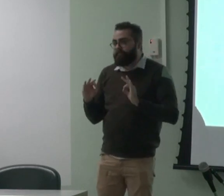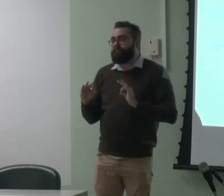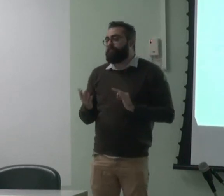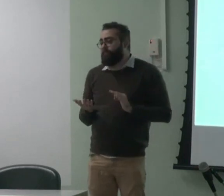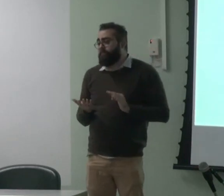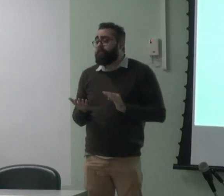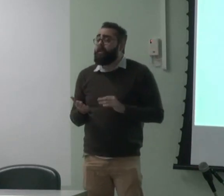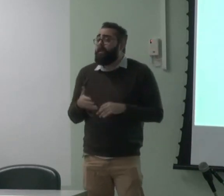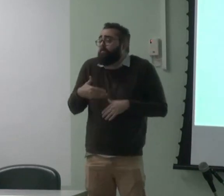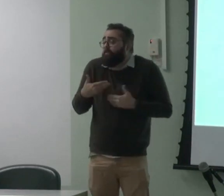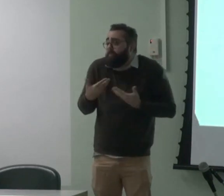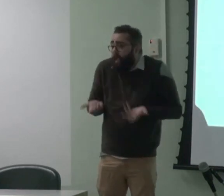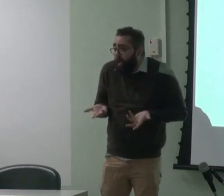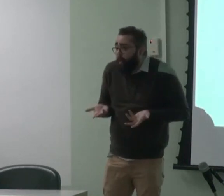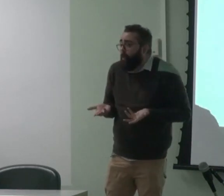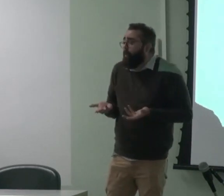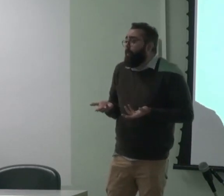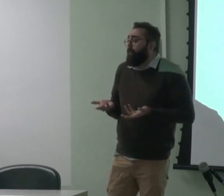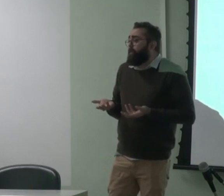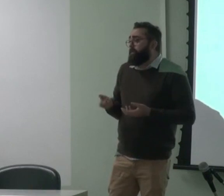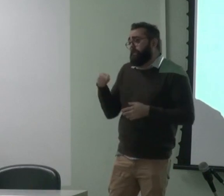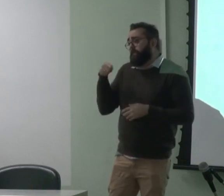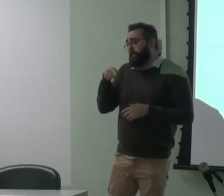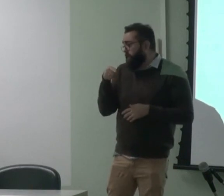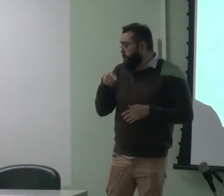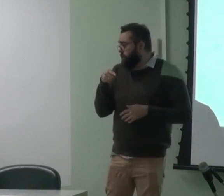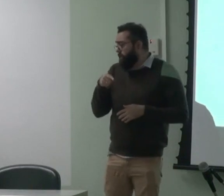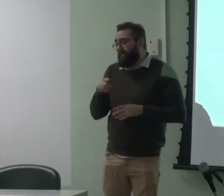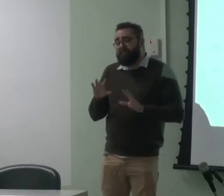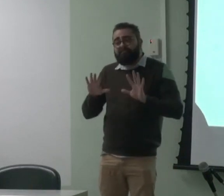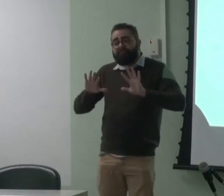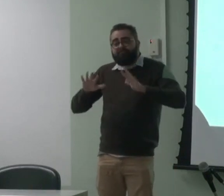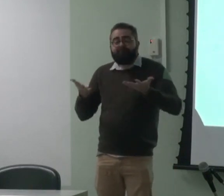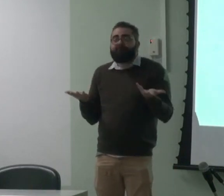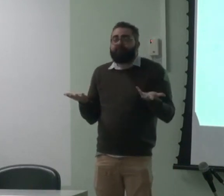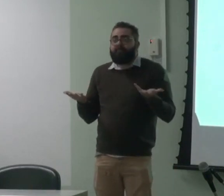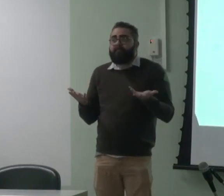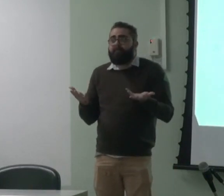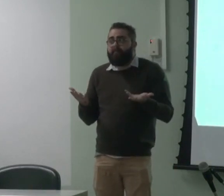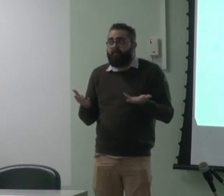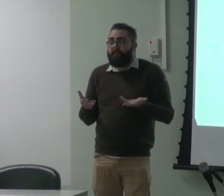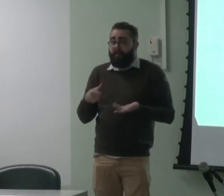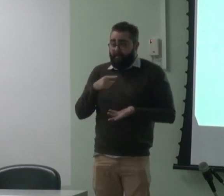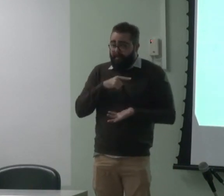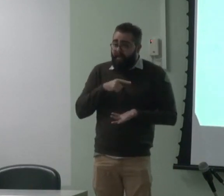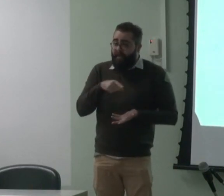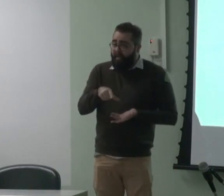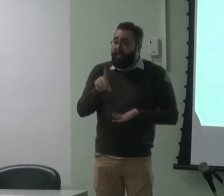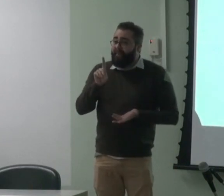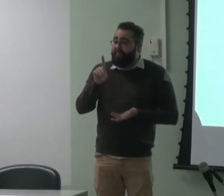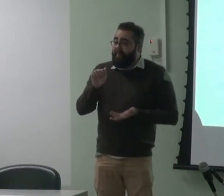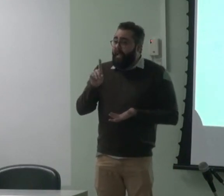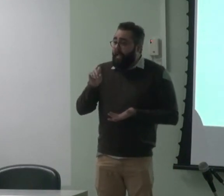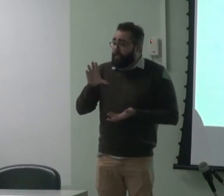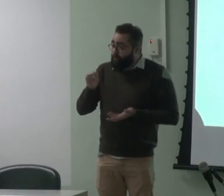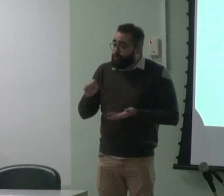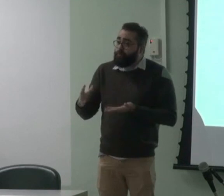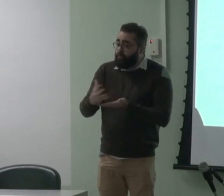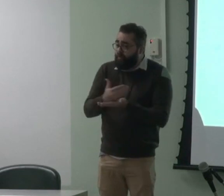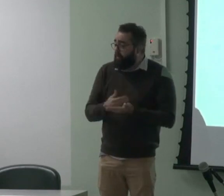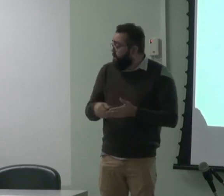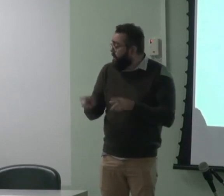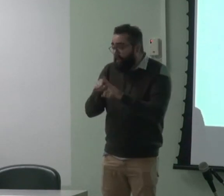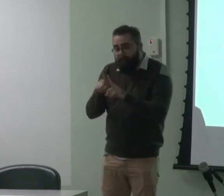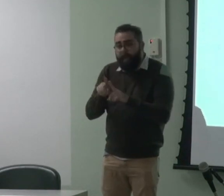a tool where you can essentially access the data and either use some